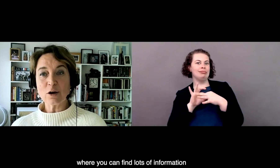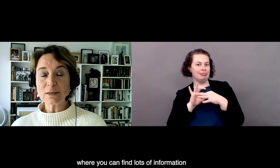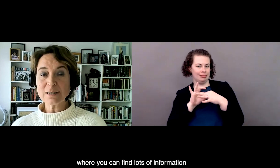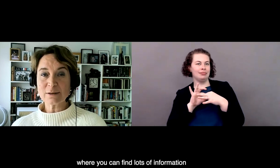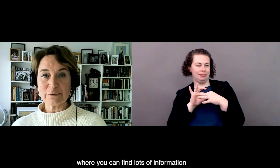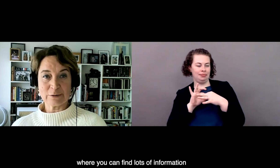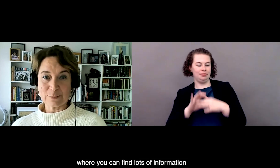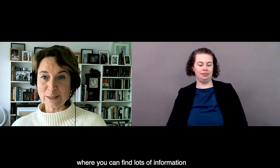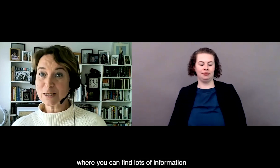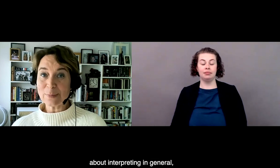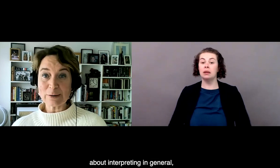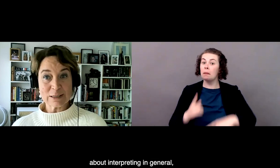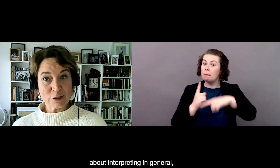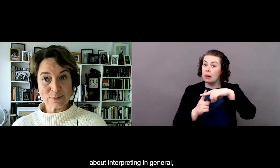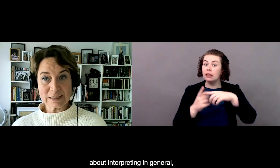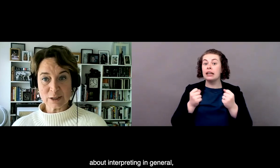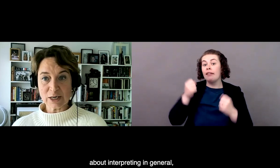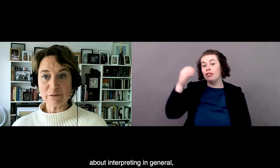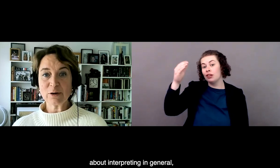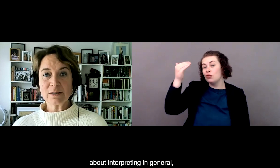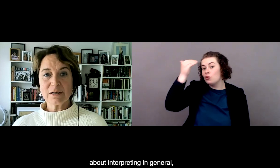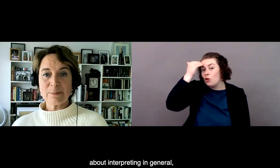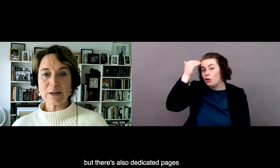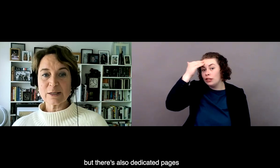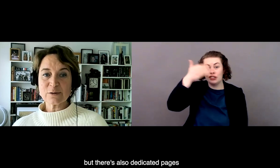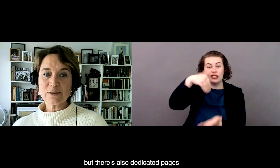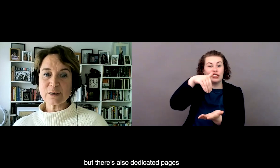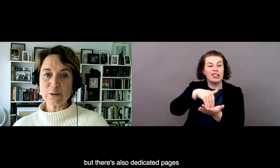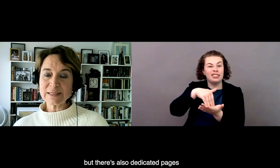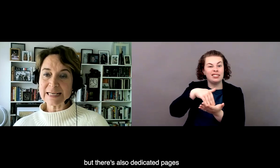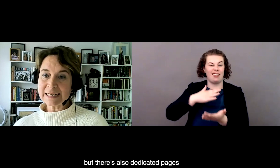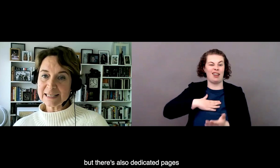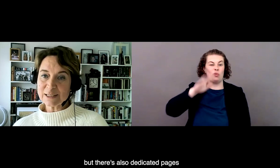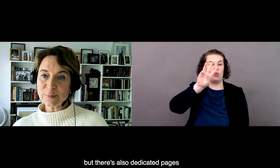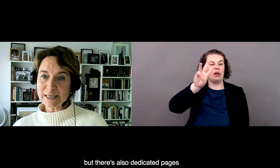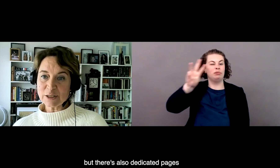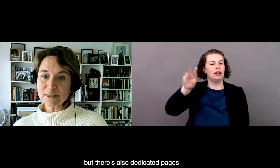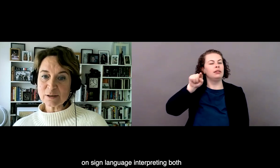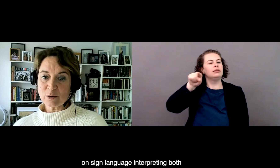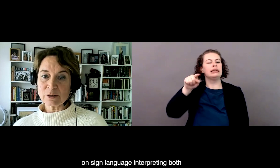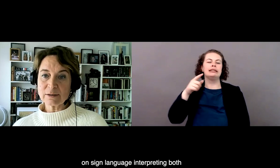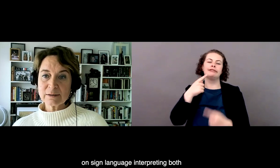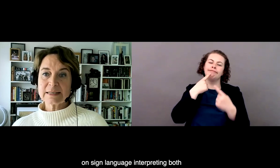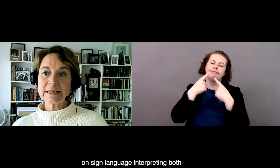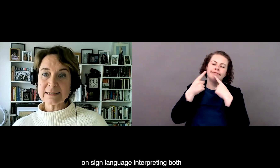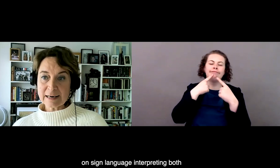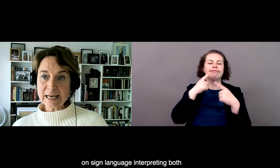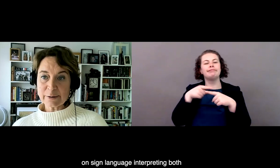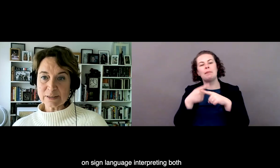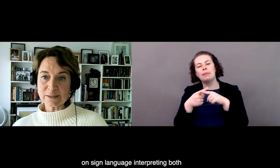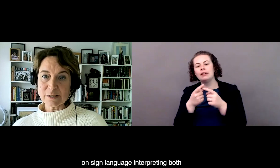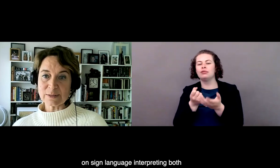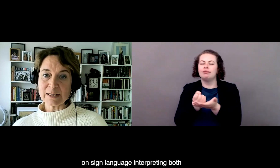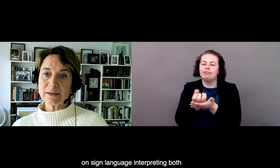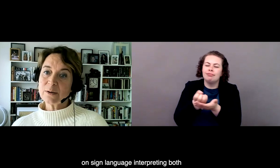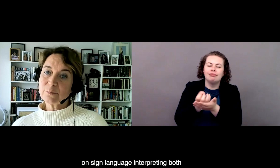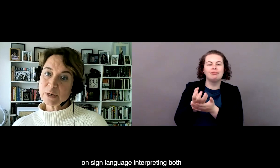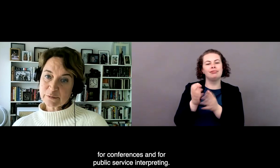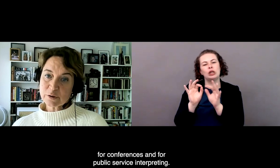lots of information about interpreting in general, but there's also dedicated pages on sign language interpreting, both for